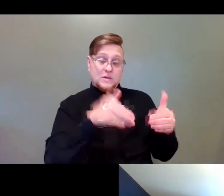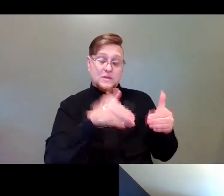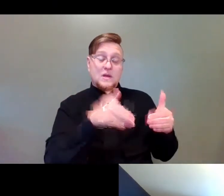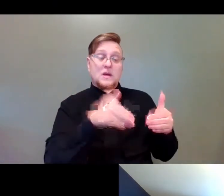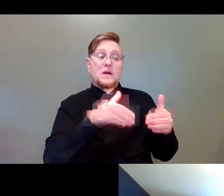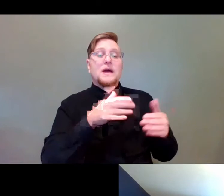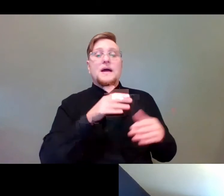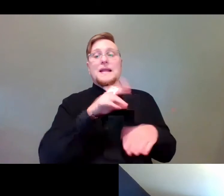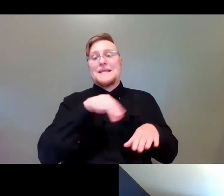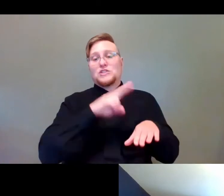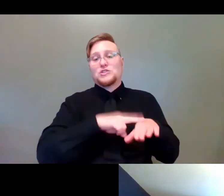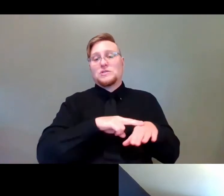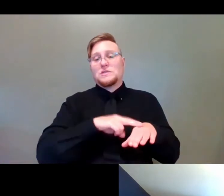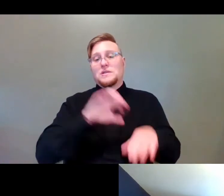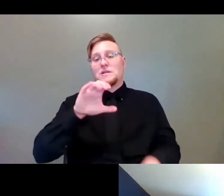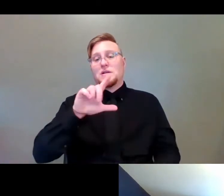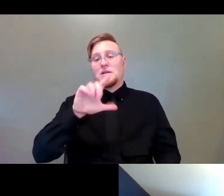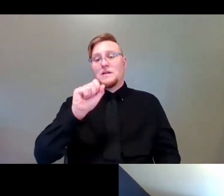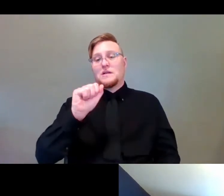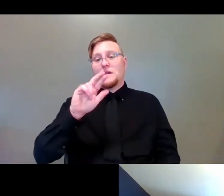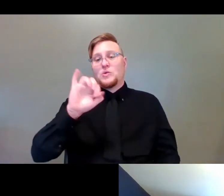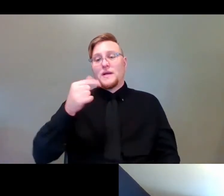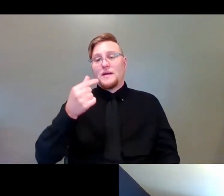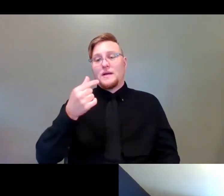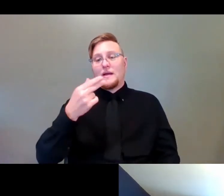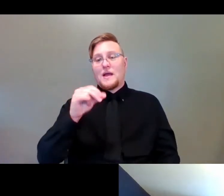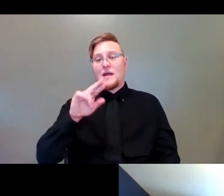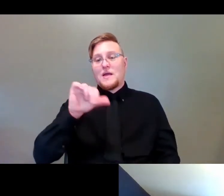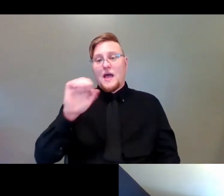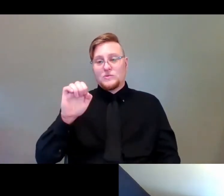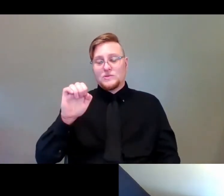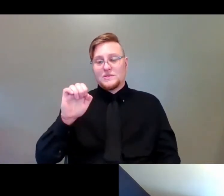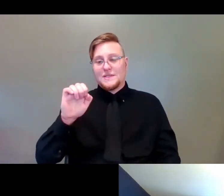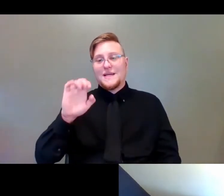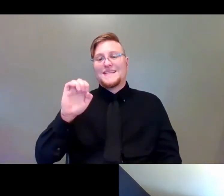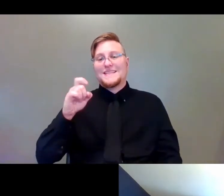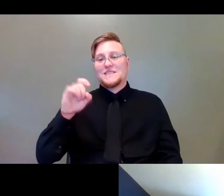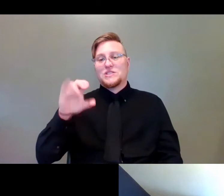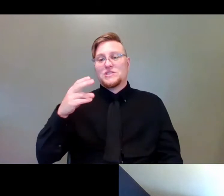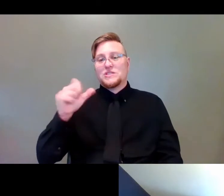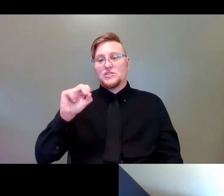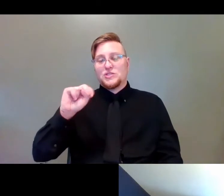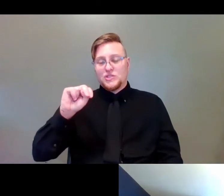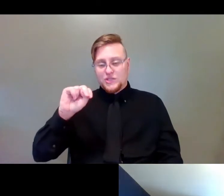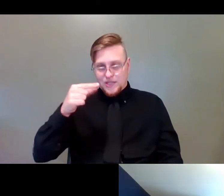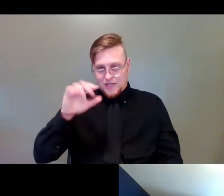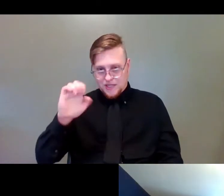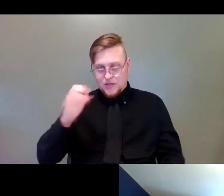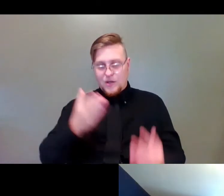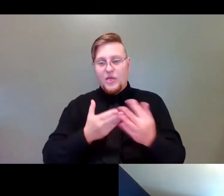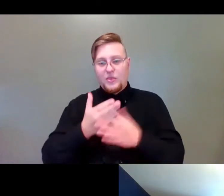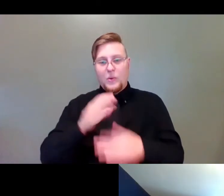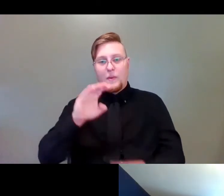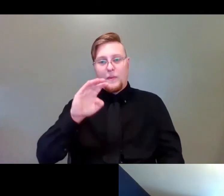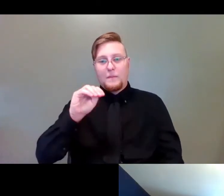our National Clearinghouse on Disability Exchange, which is part of MIUSA, we try to advance international